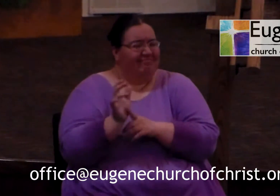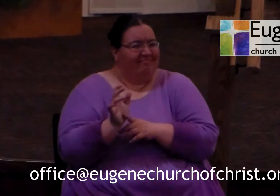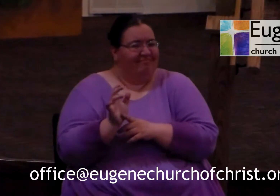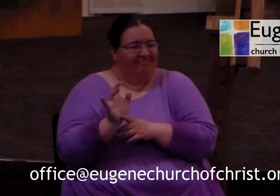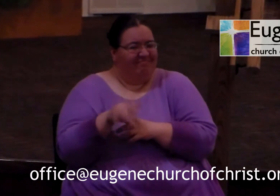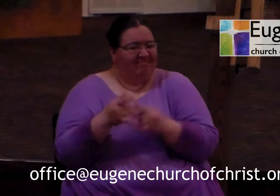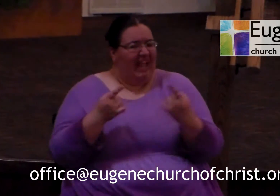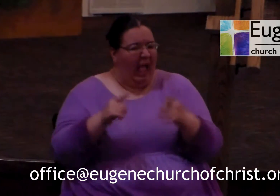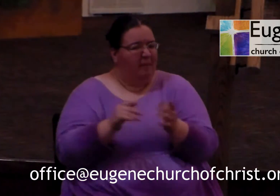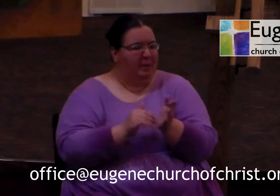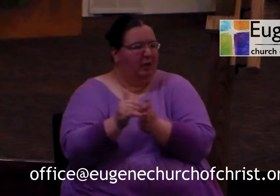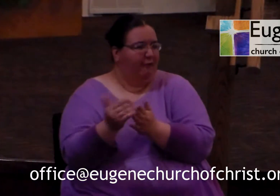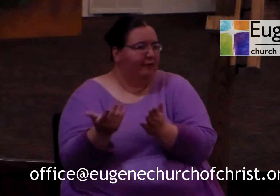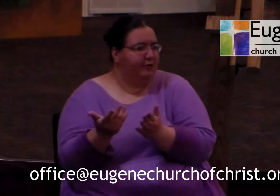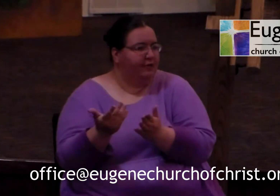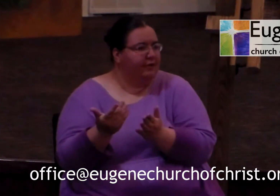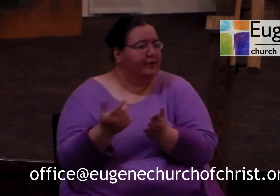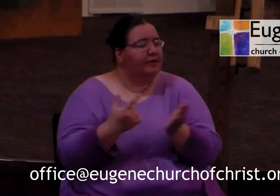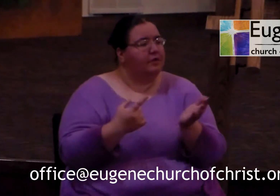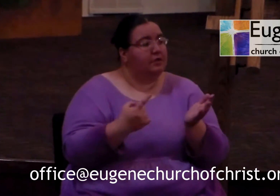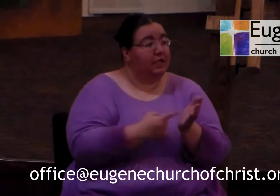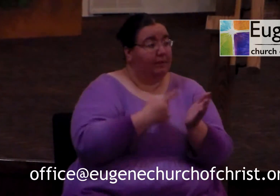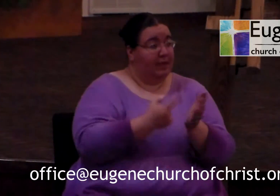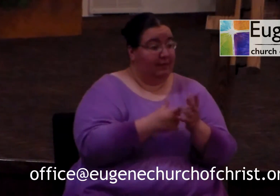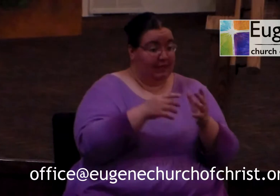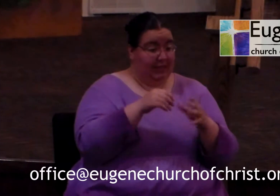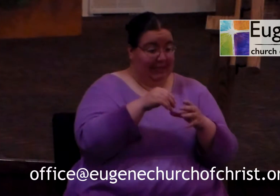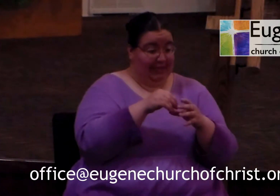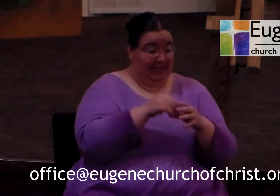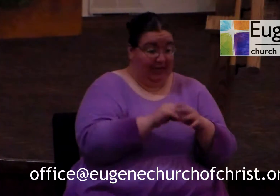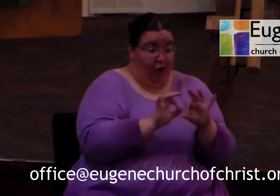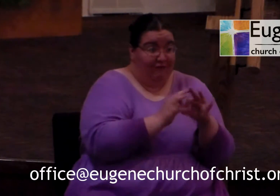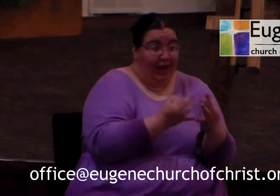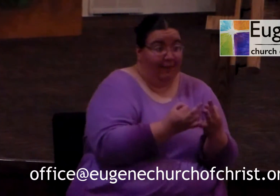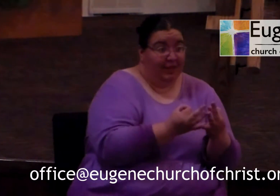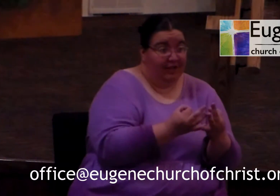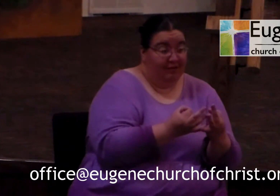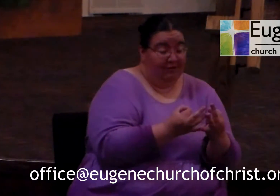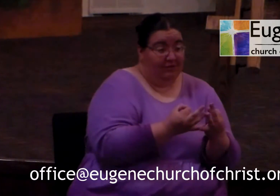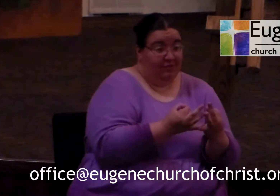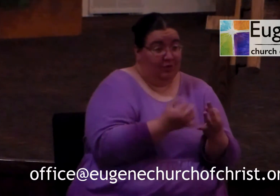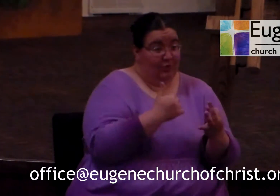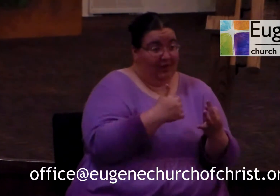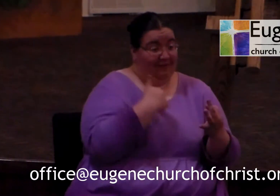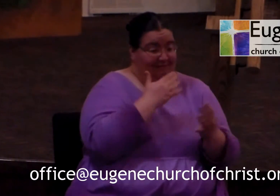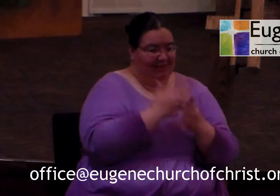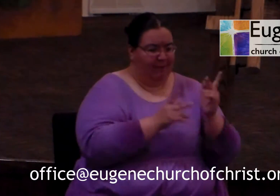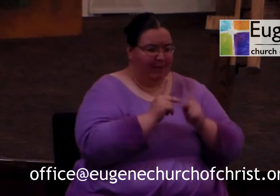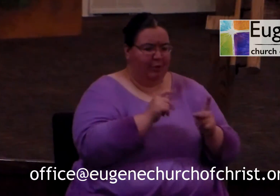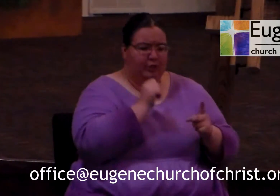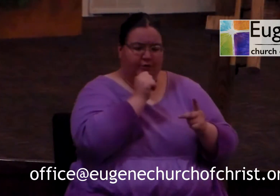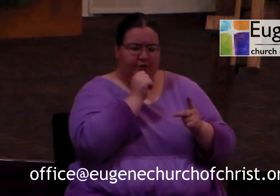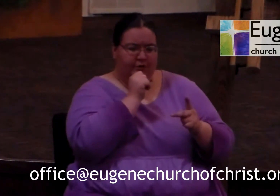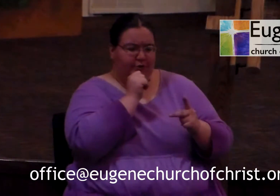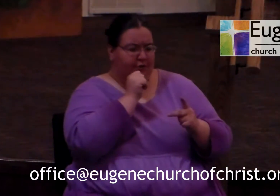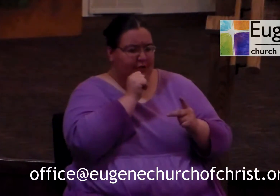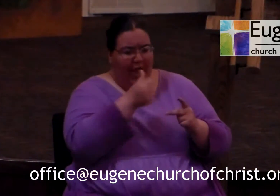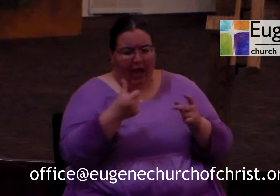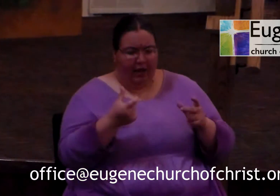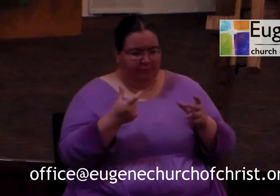There are times where among our family, we find people that are not on board. We find people that don't want to be part of the